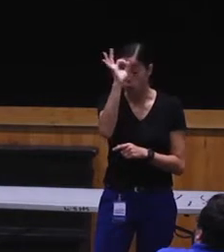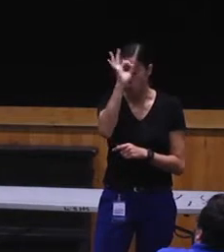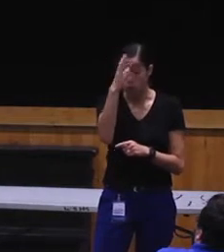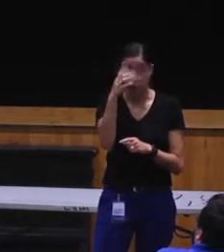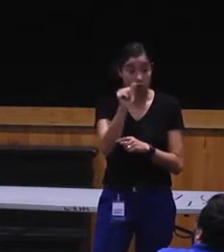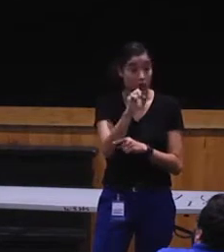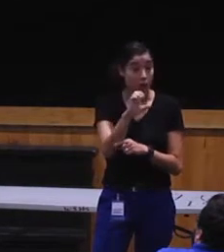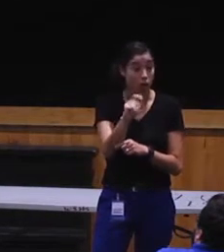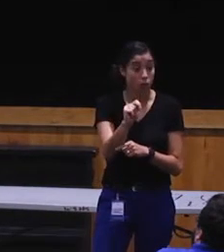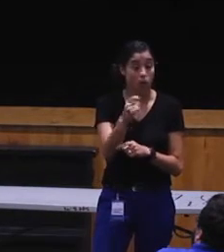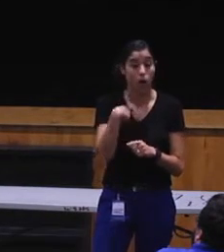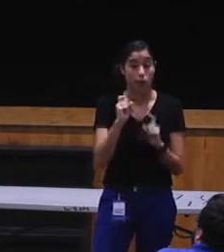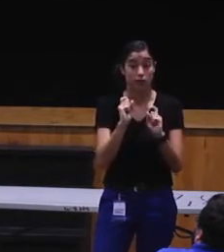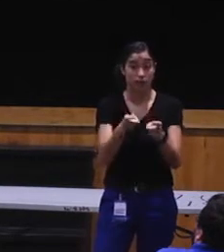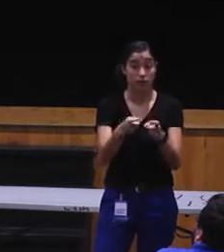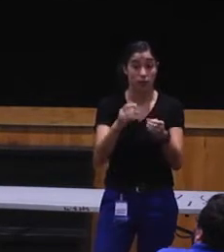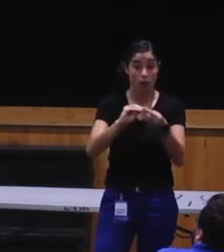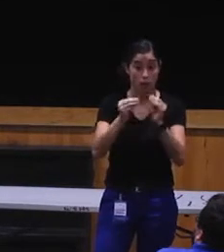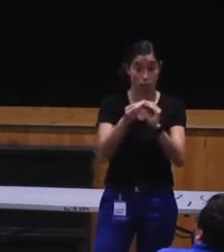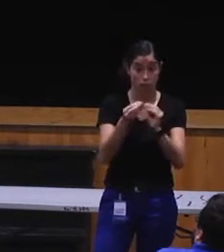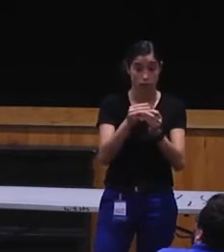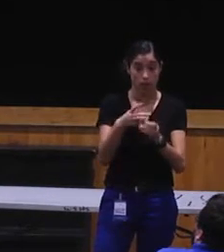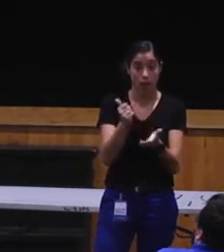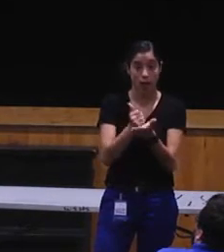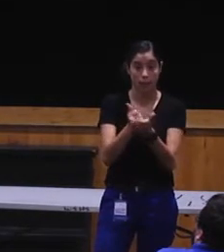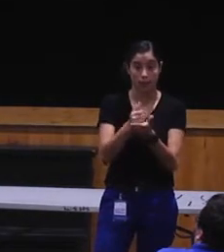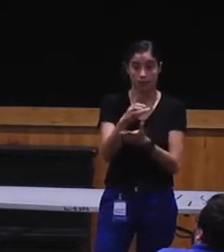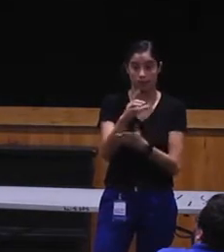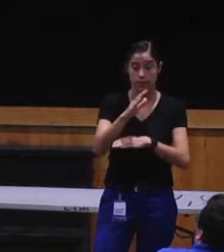number to the help desk. That's